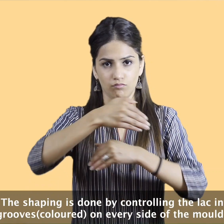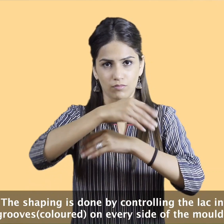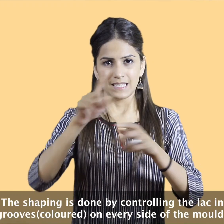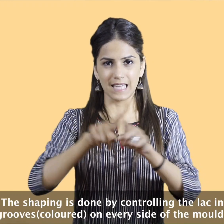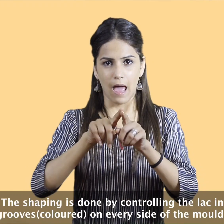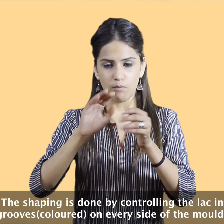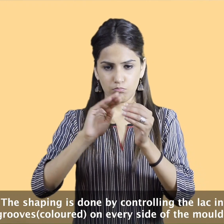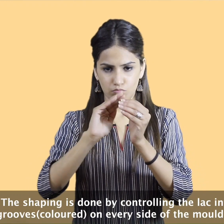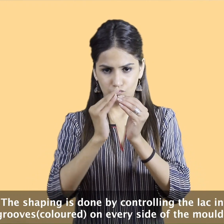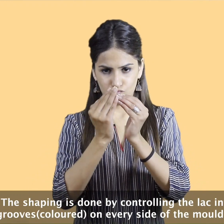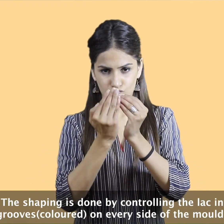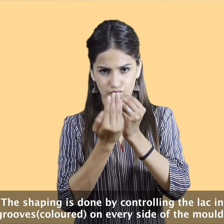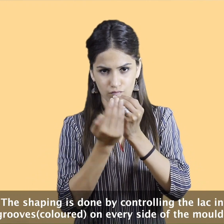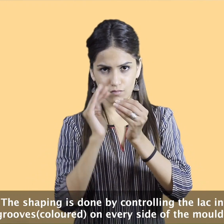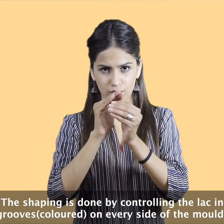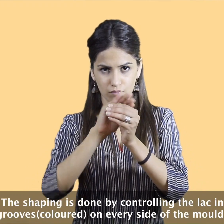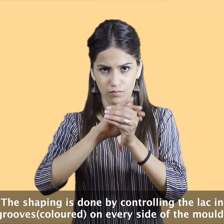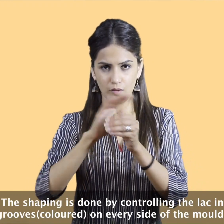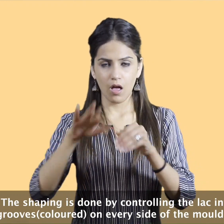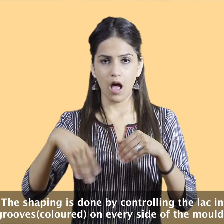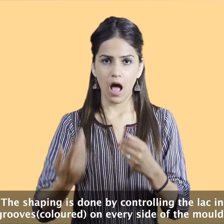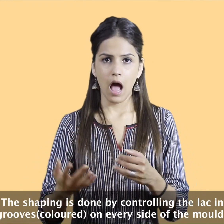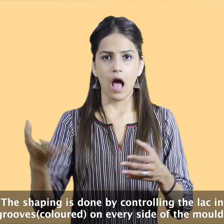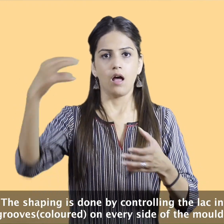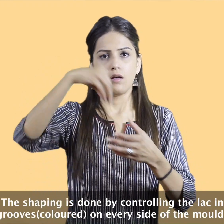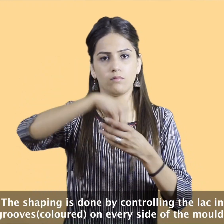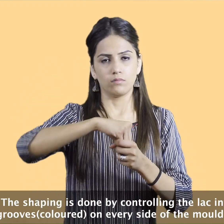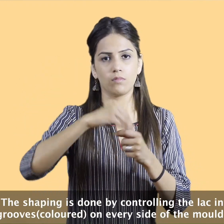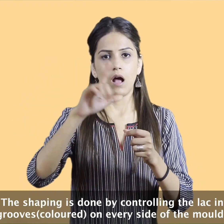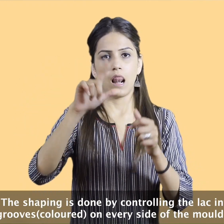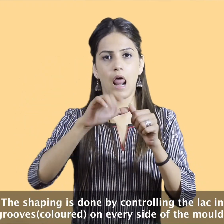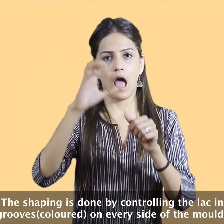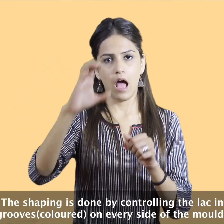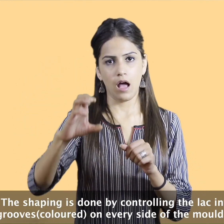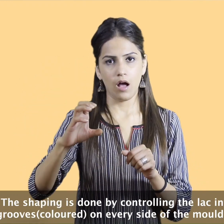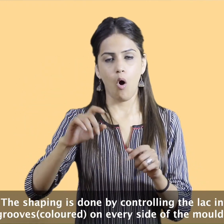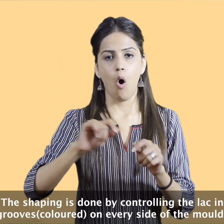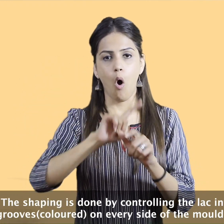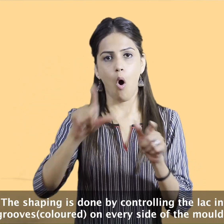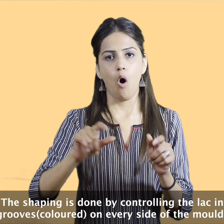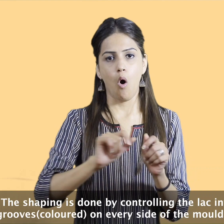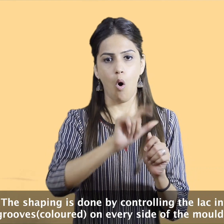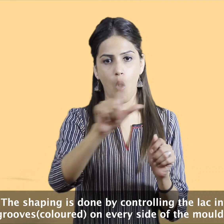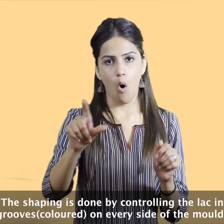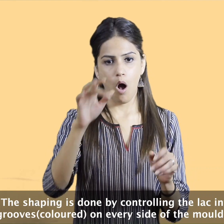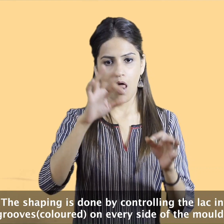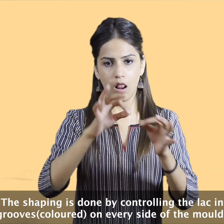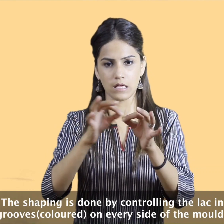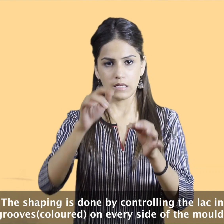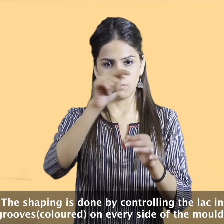The shaping is done by controlling the lac into grooves colored on every side of the mold.